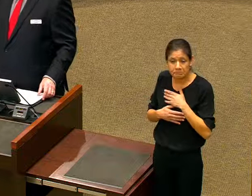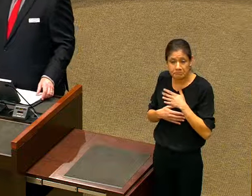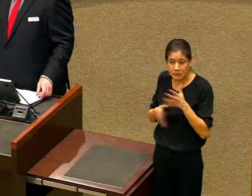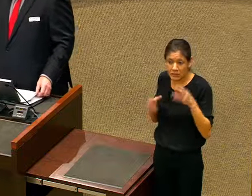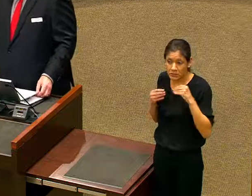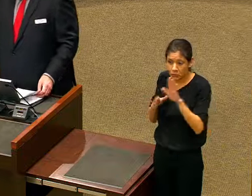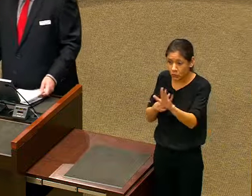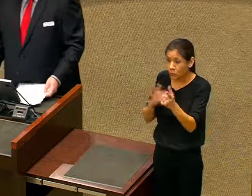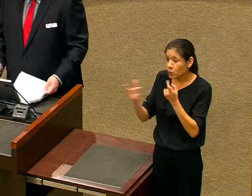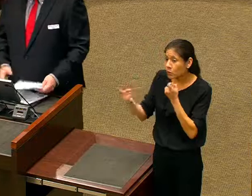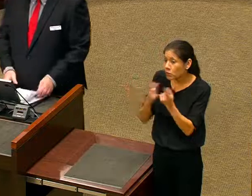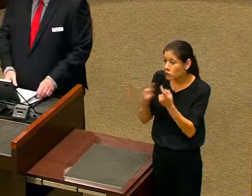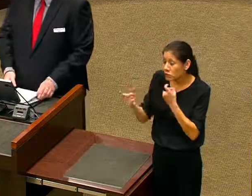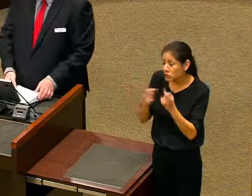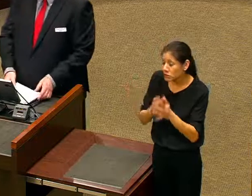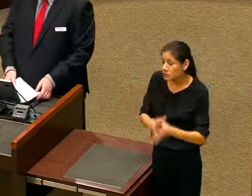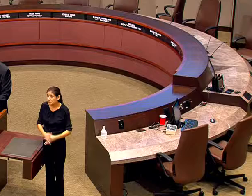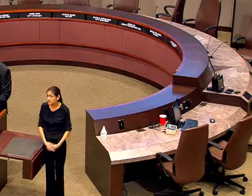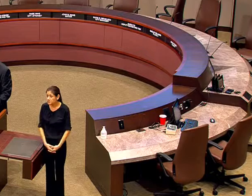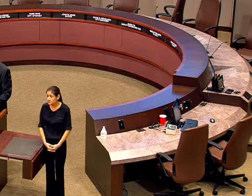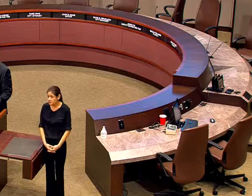have.